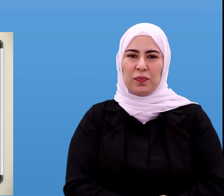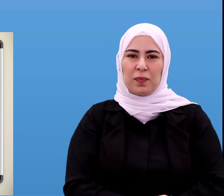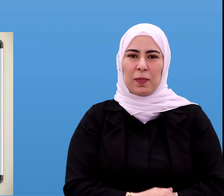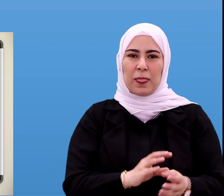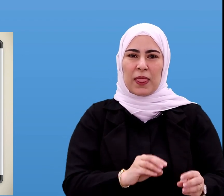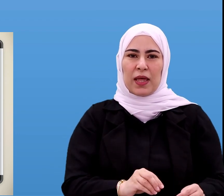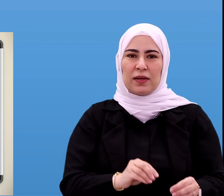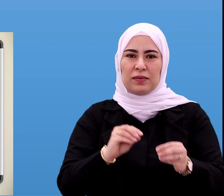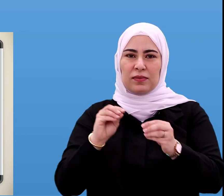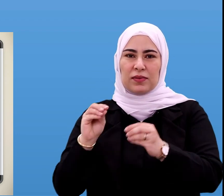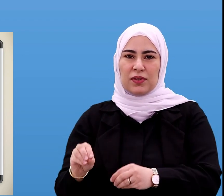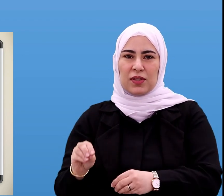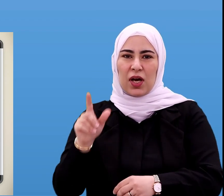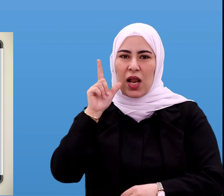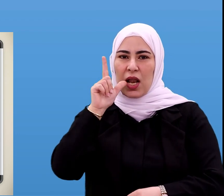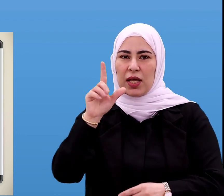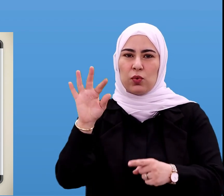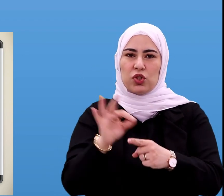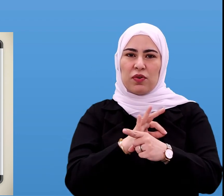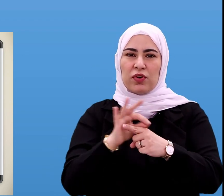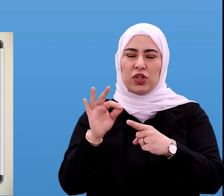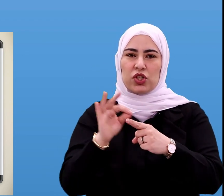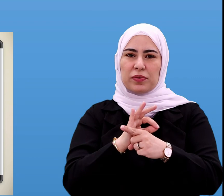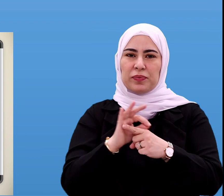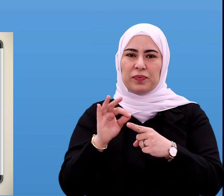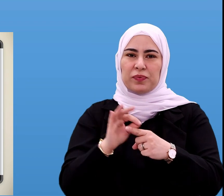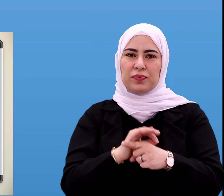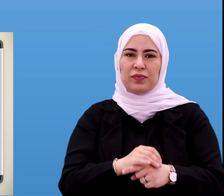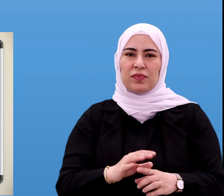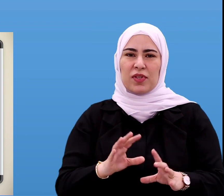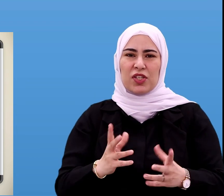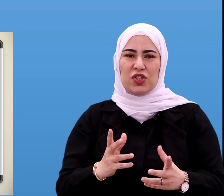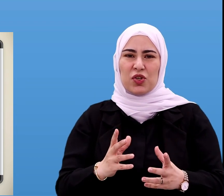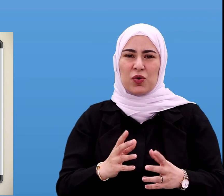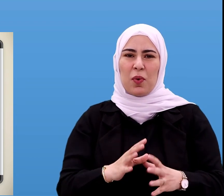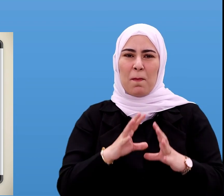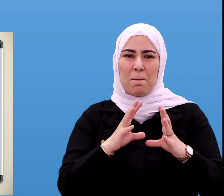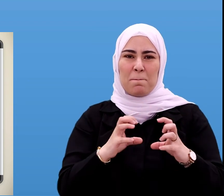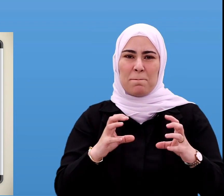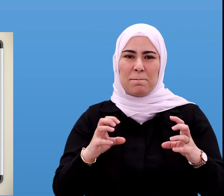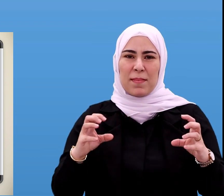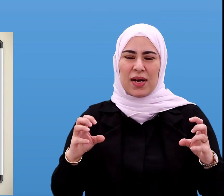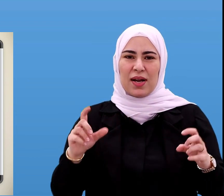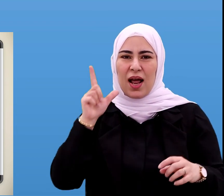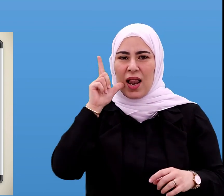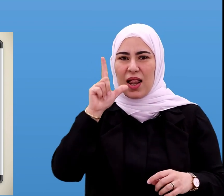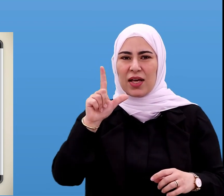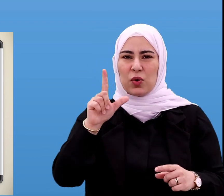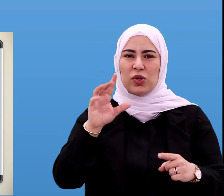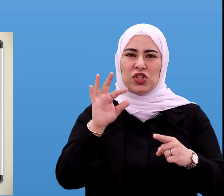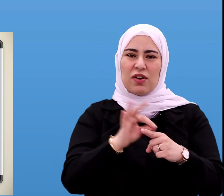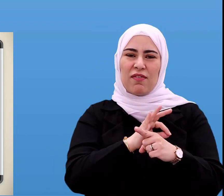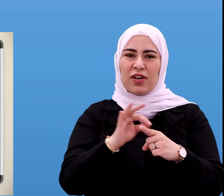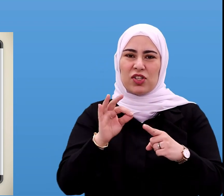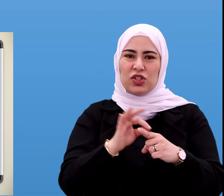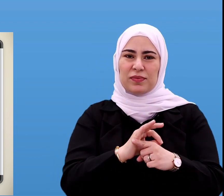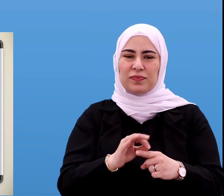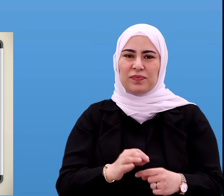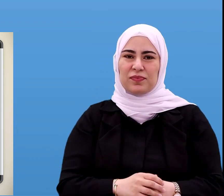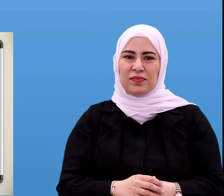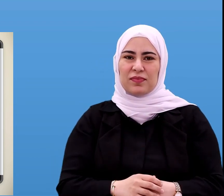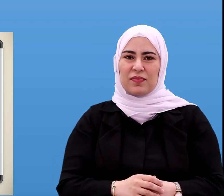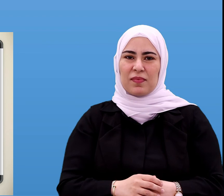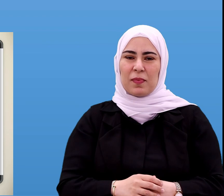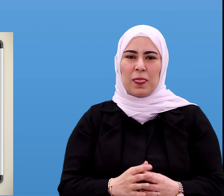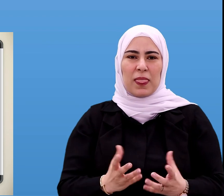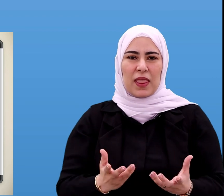on to the language functions. What do I mean by language functions? Language functions